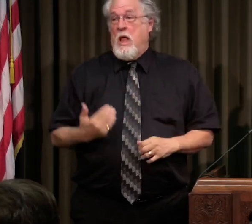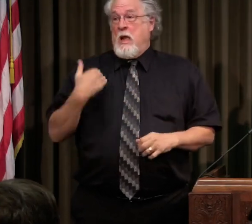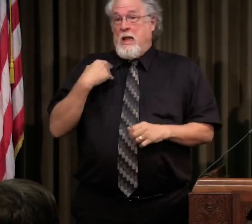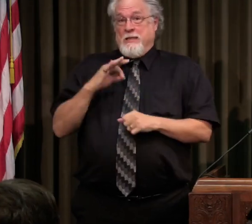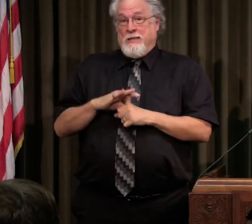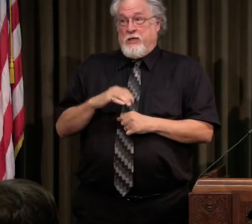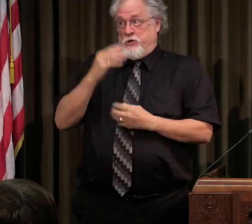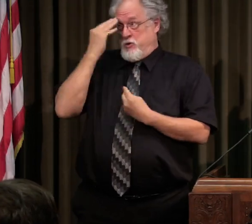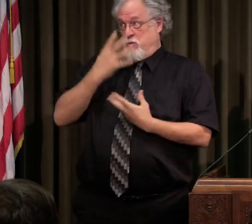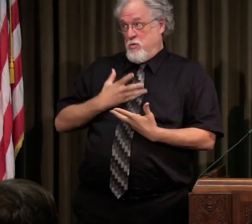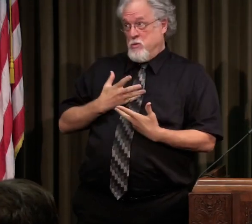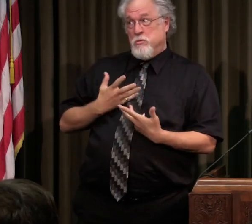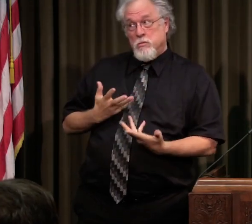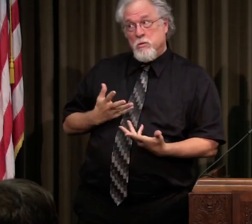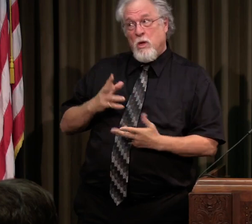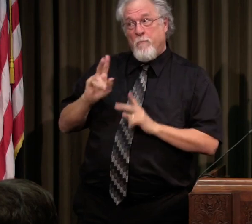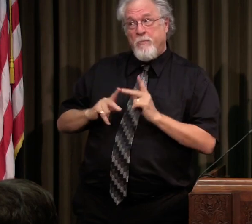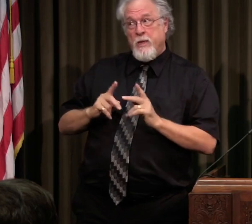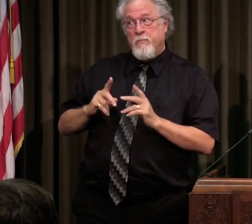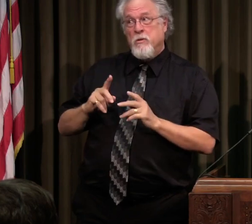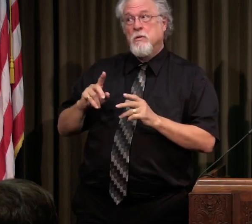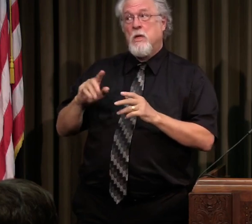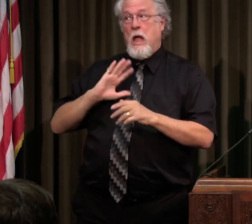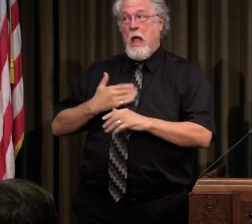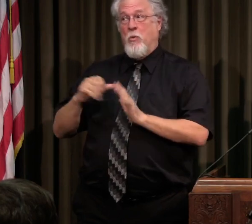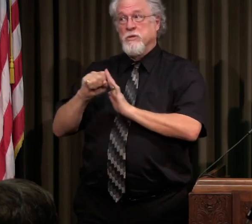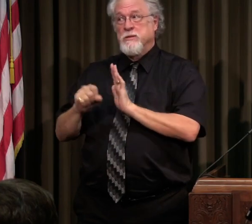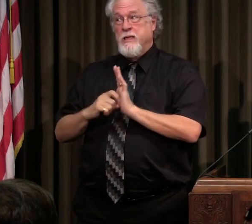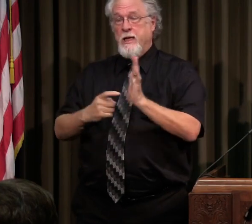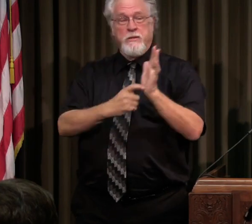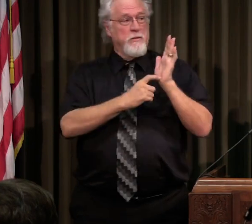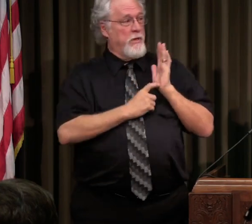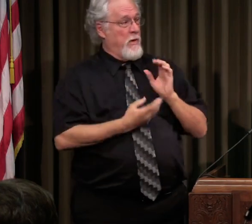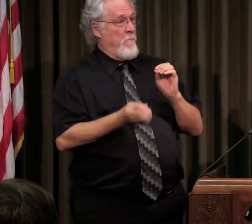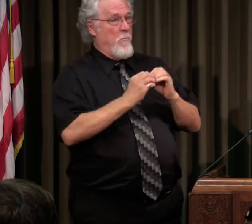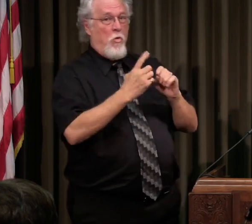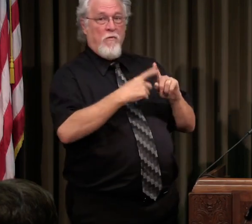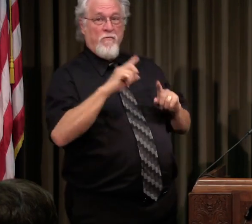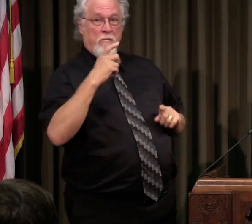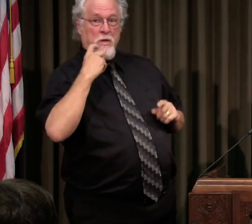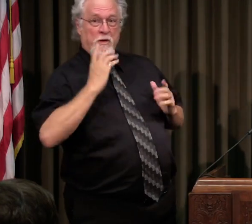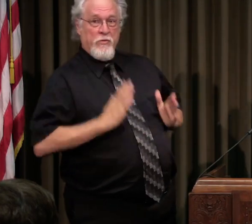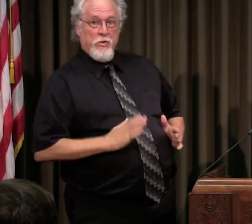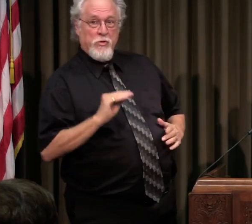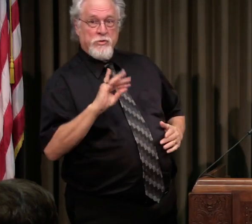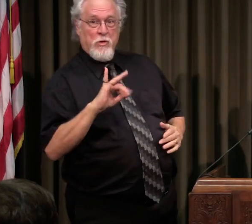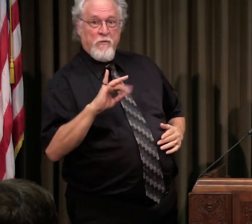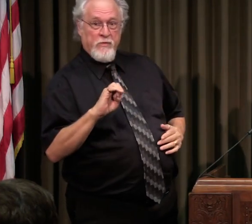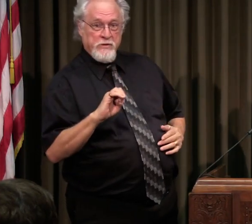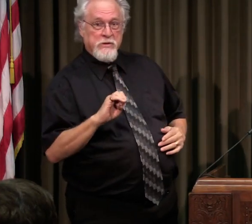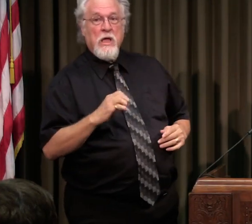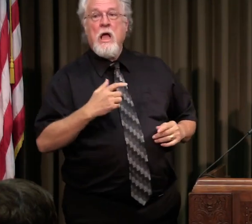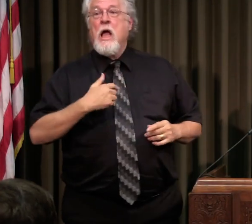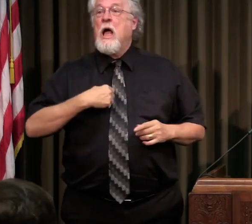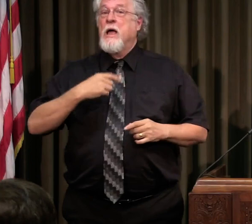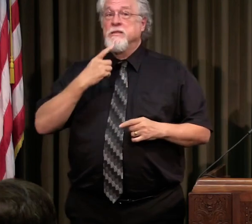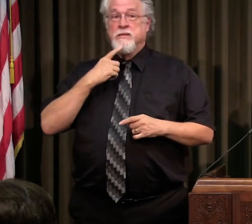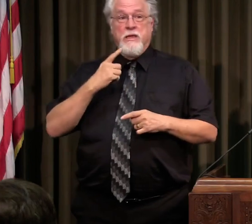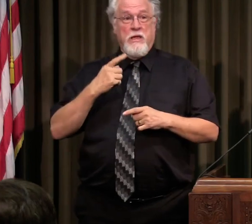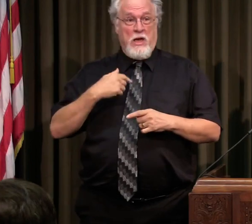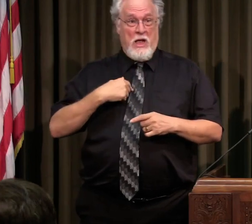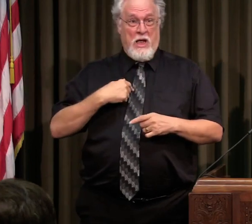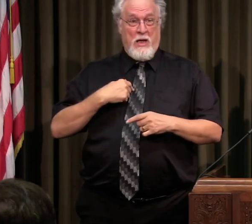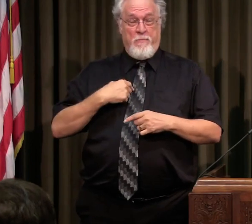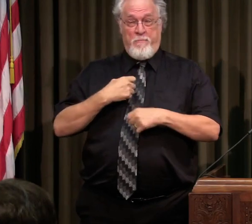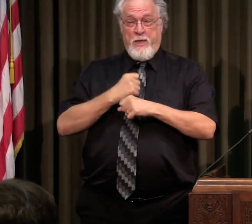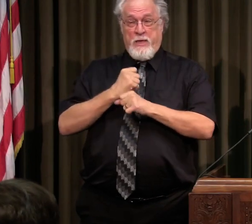us anything, it's that the people of our state demand more from the governor's office. And as I've said, right now is about making the harder